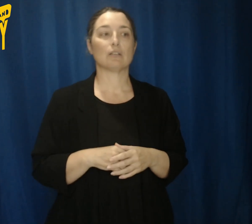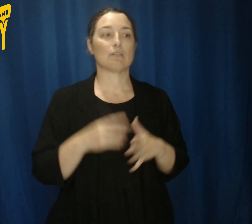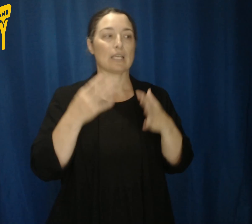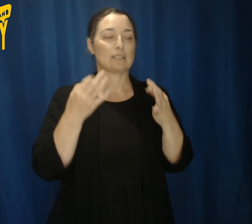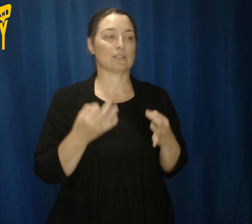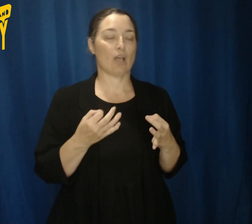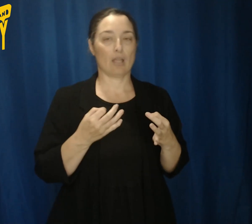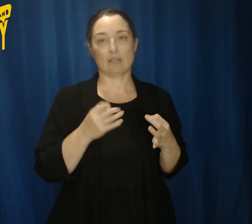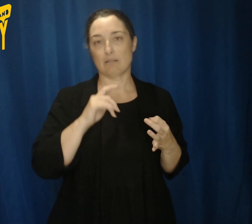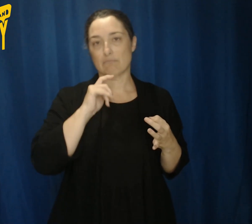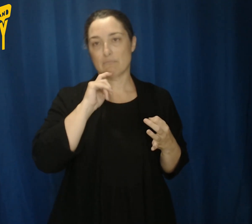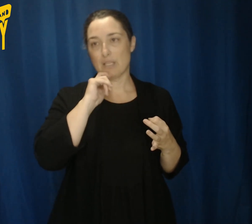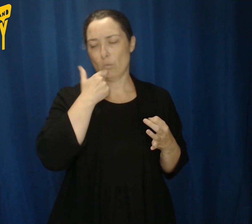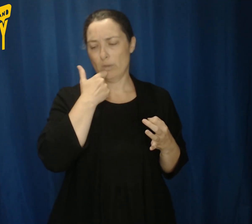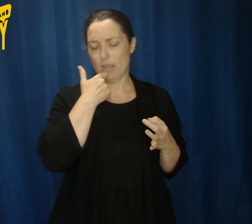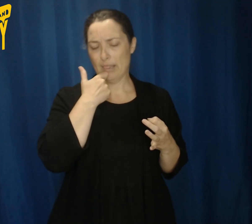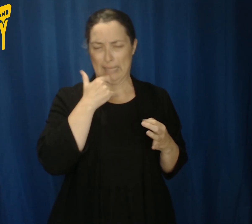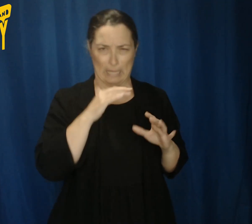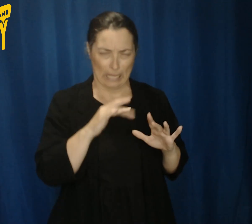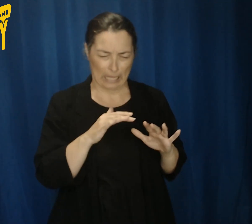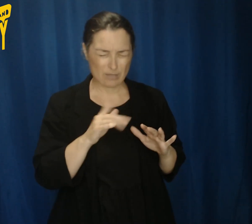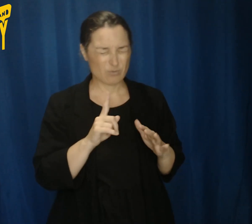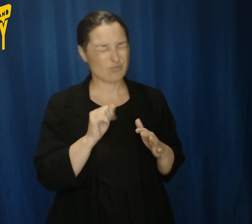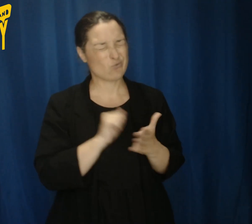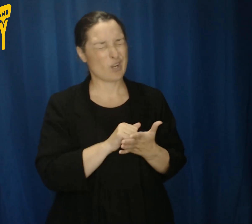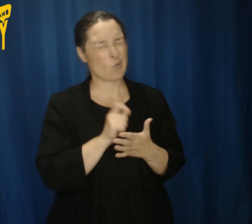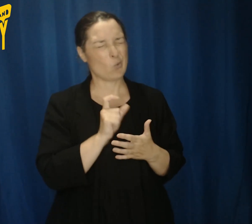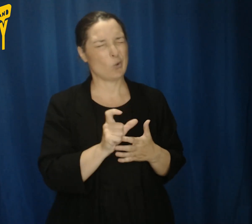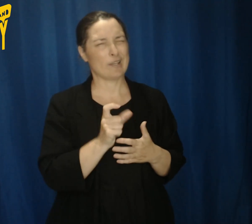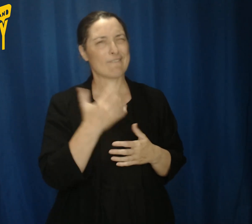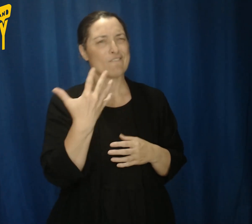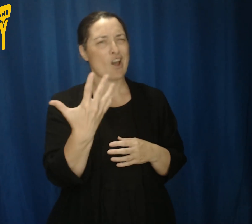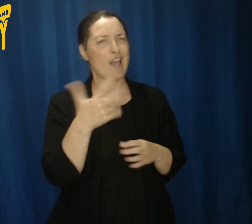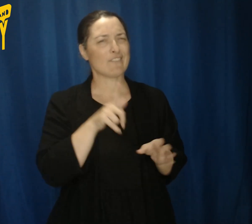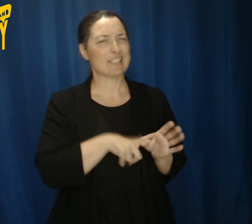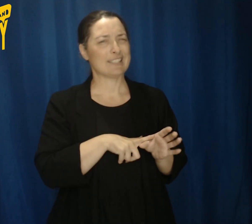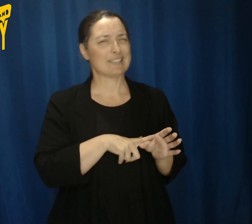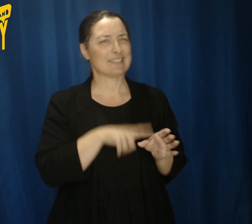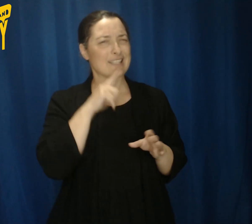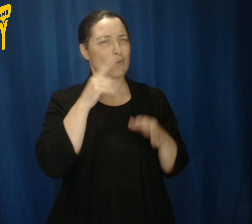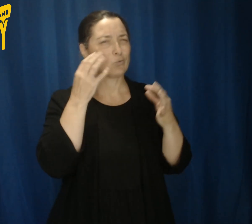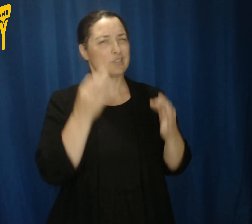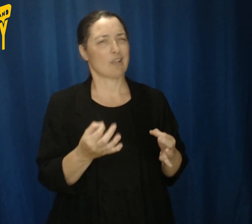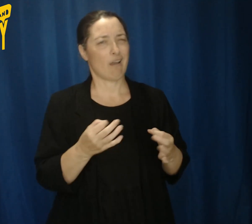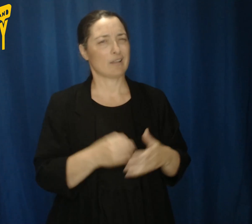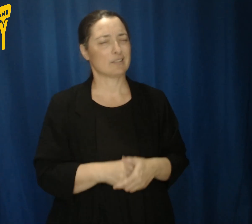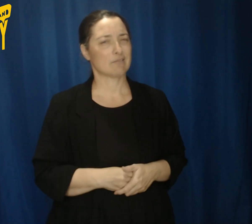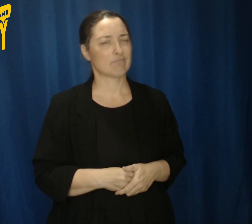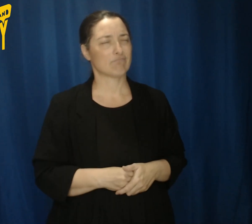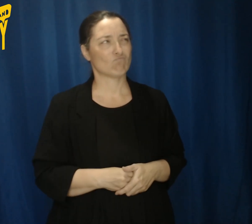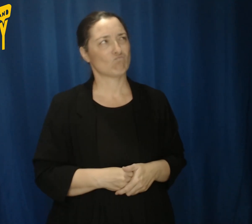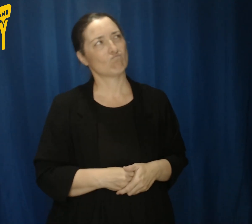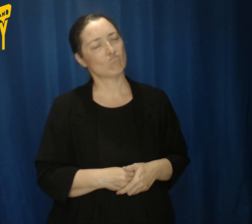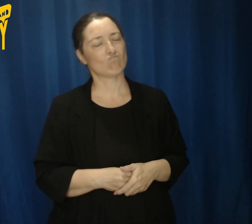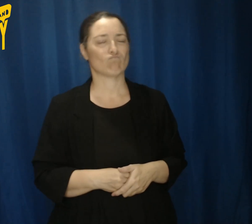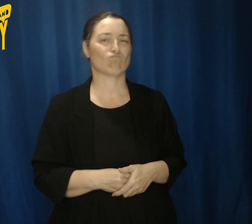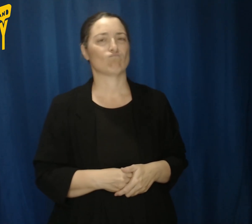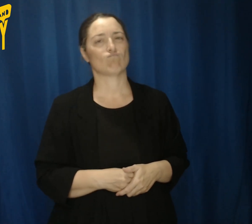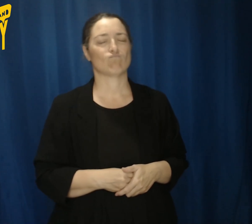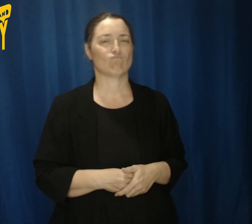to, hold on, let me see if I can get this right, 5 years they will make up their minds. So I can only imagine what must have been like